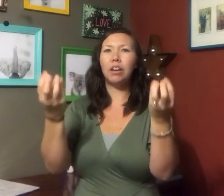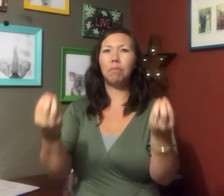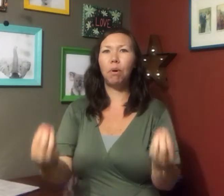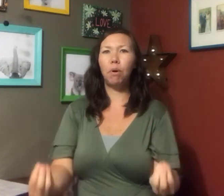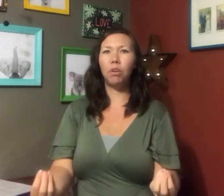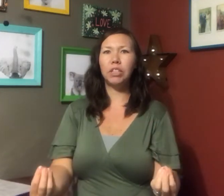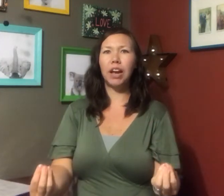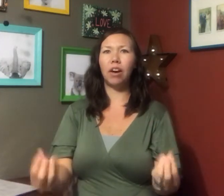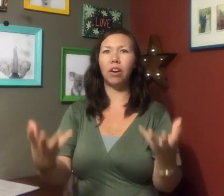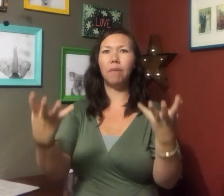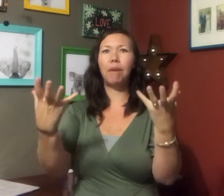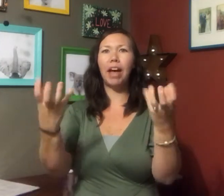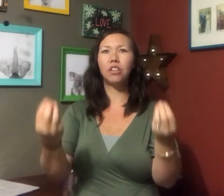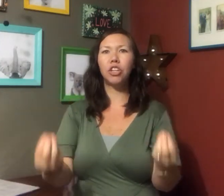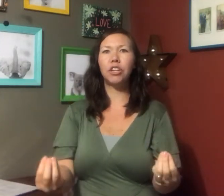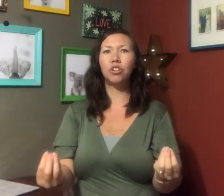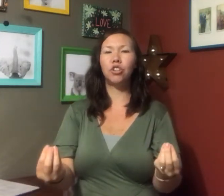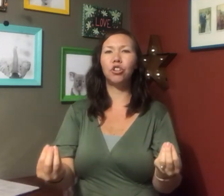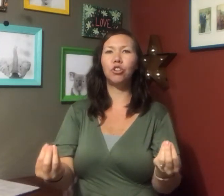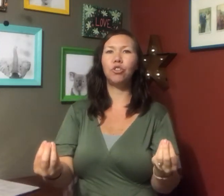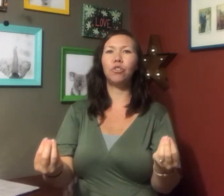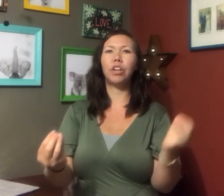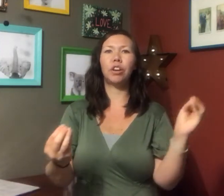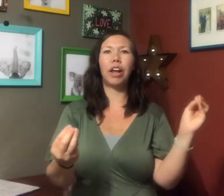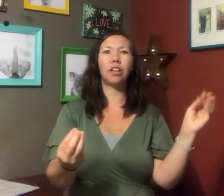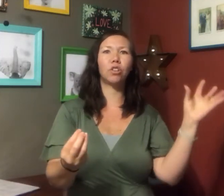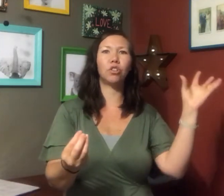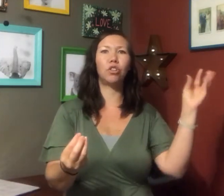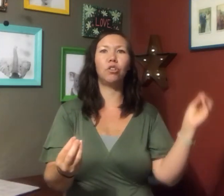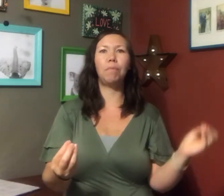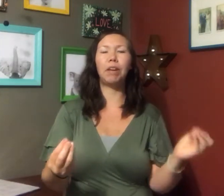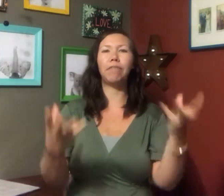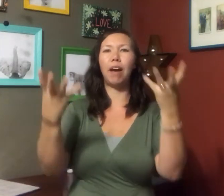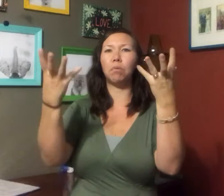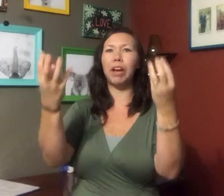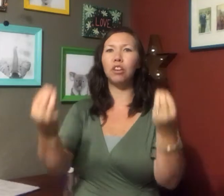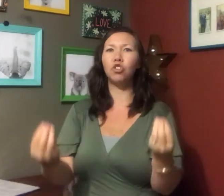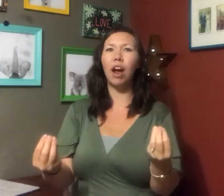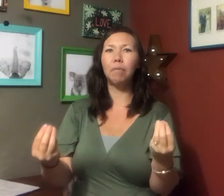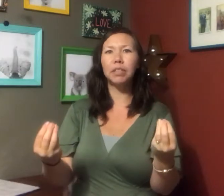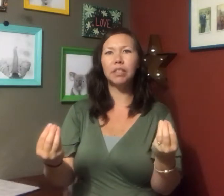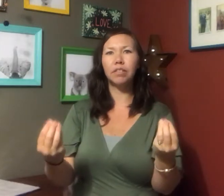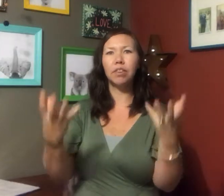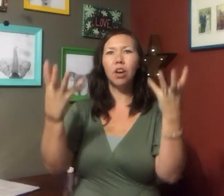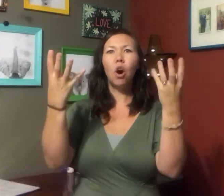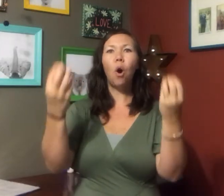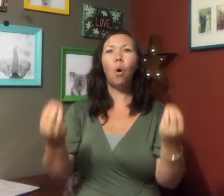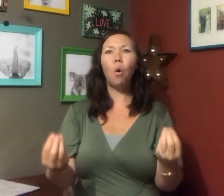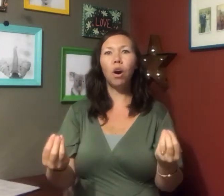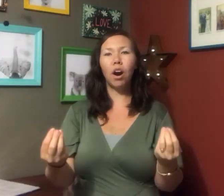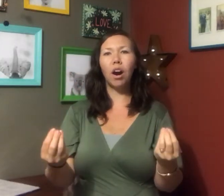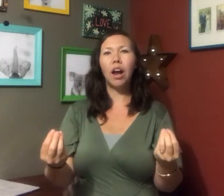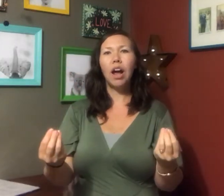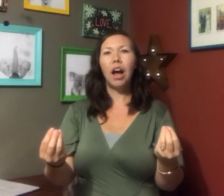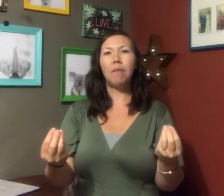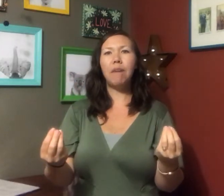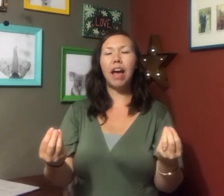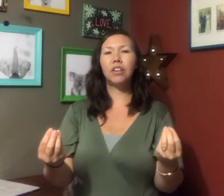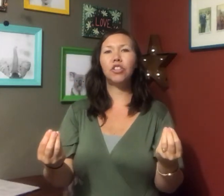you pull down. Imagine that your hands are 2 big fat raindrops, or